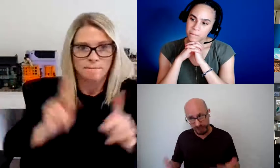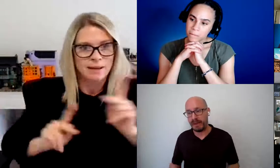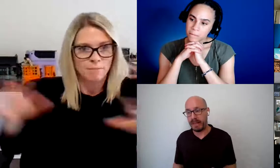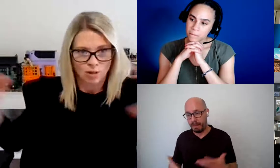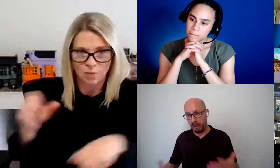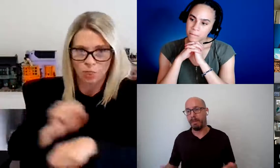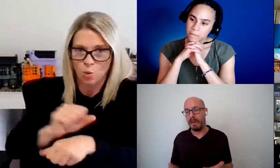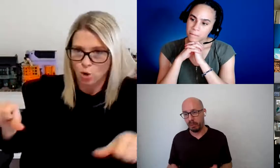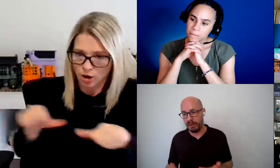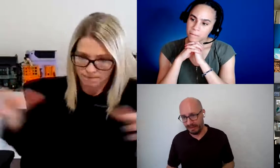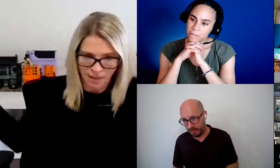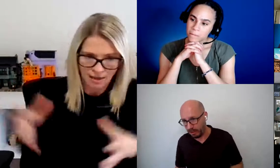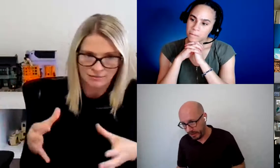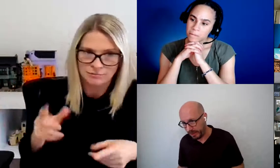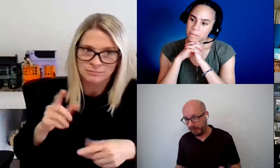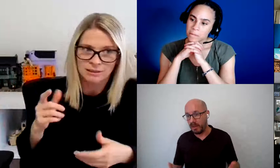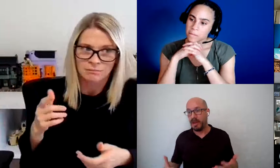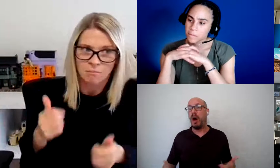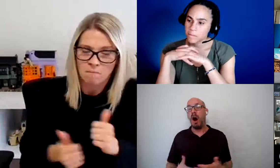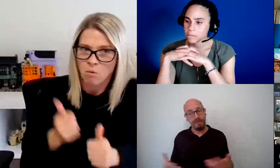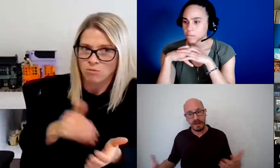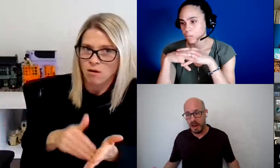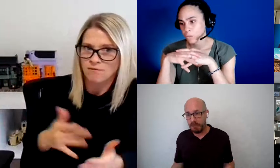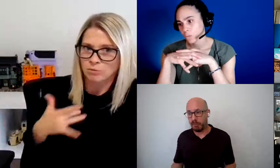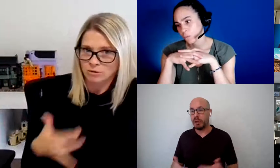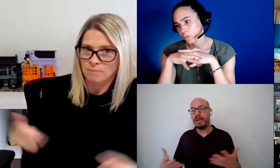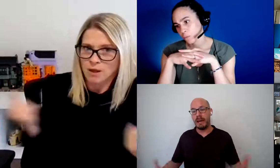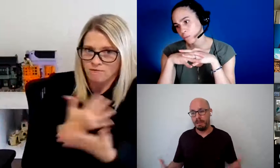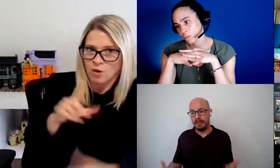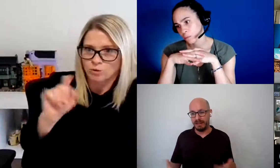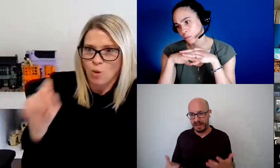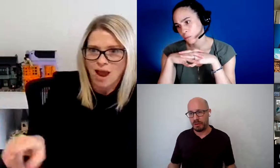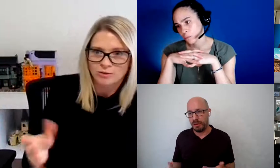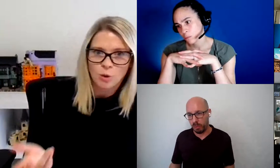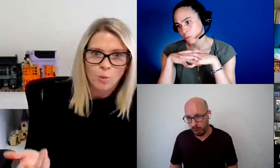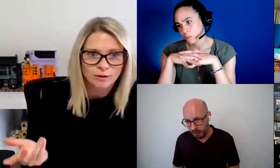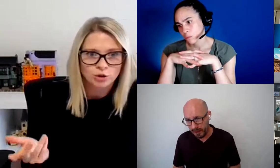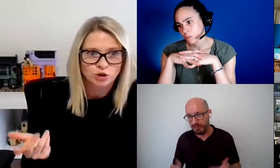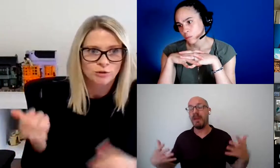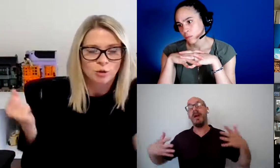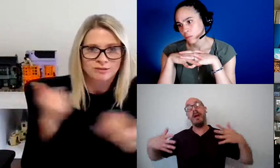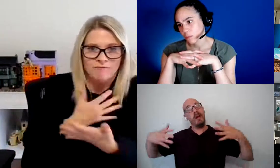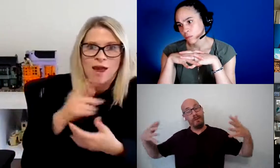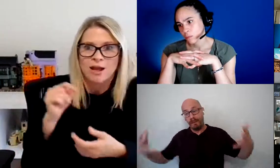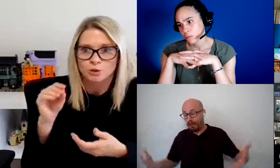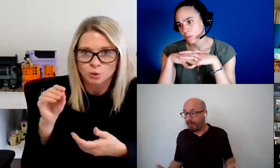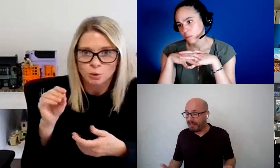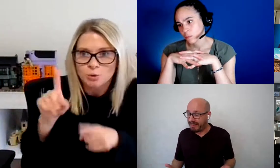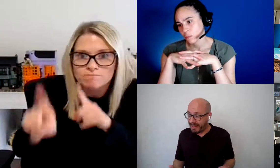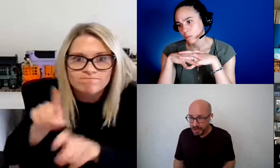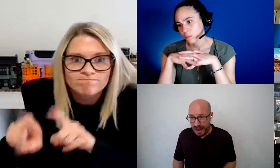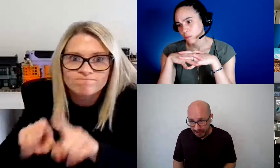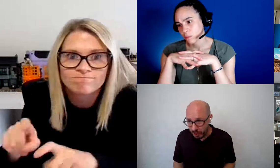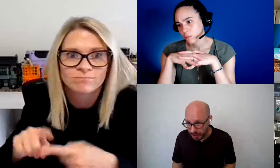specifically about people with disabilities. Oftentimes, when you get people together in the workplace, folks are scared to ask